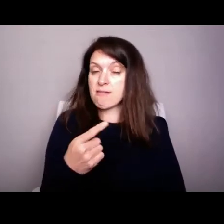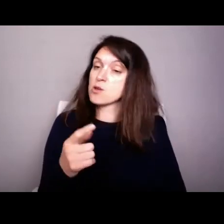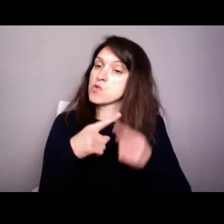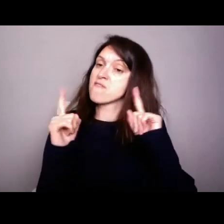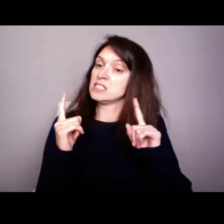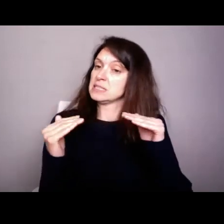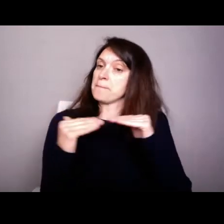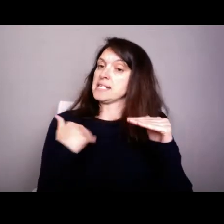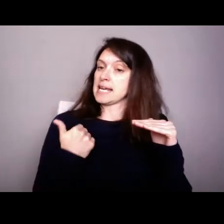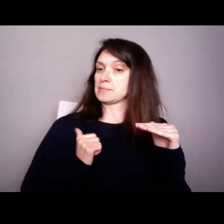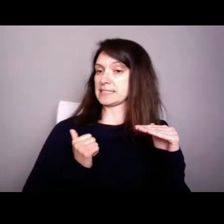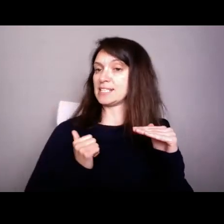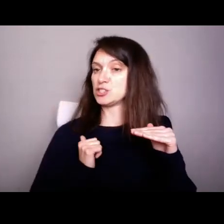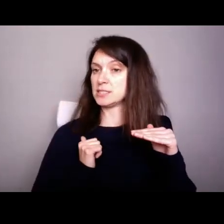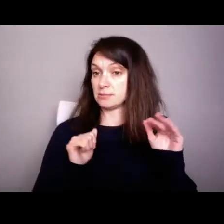overall,